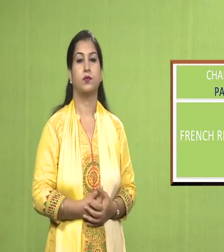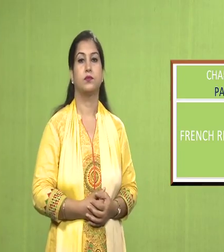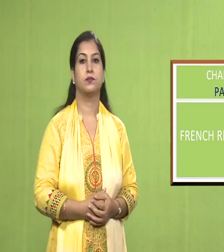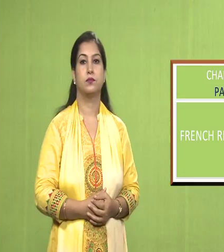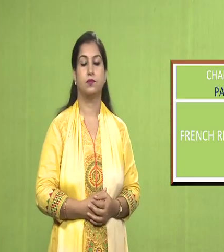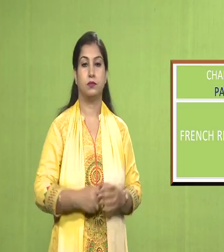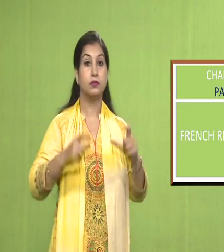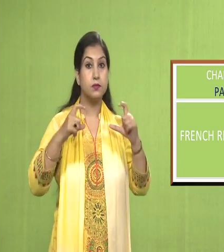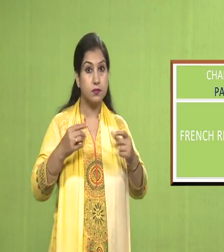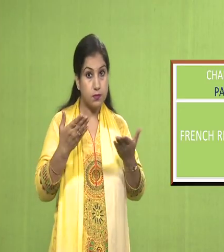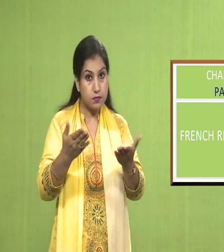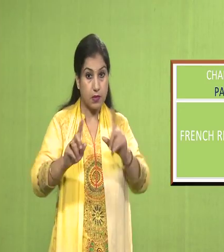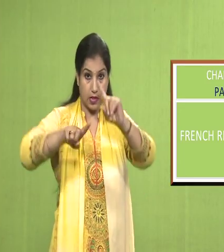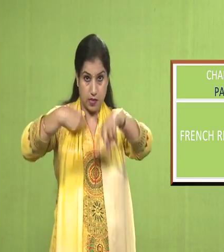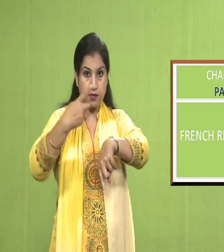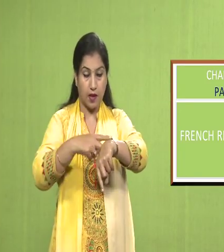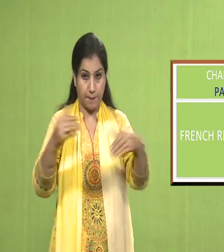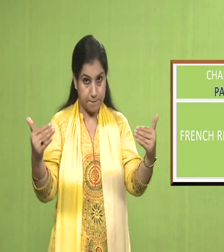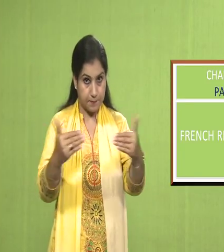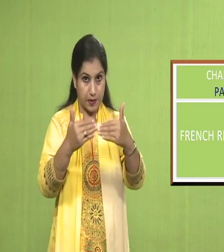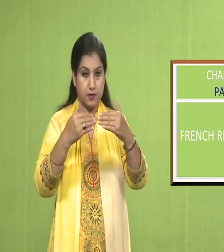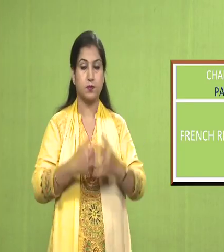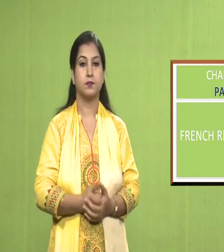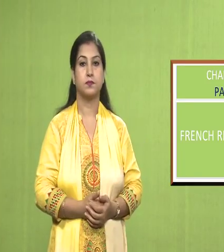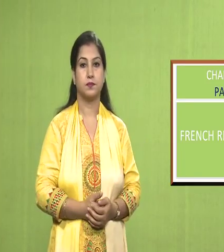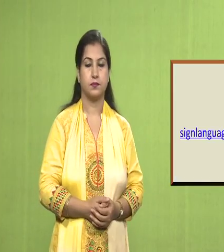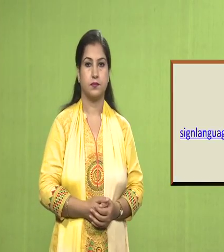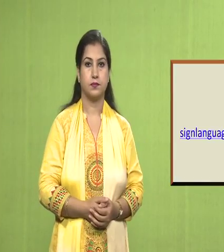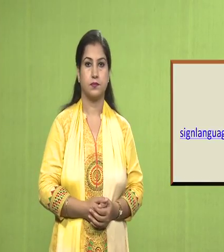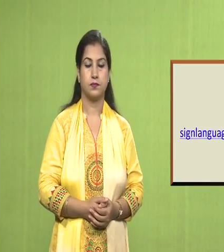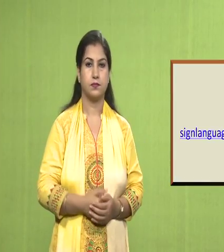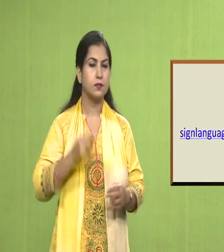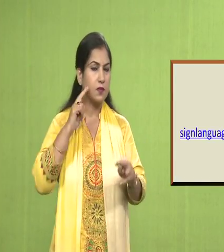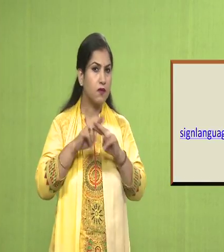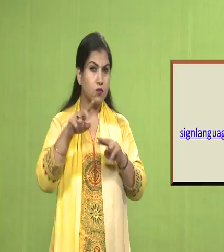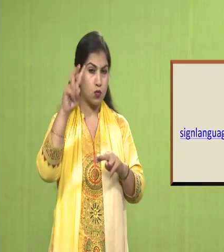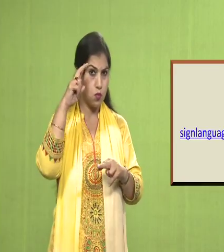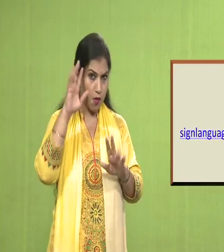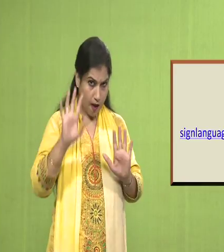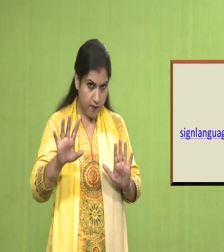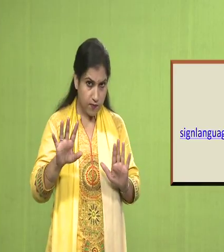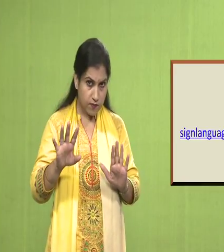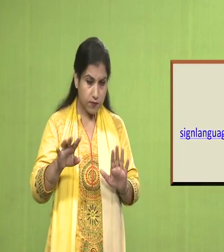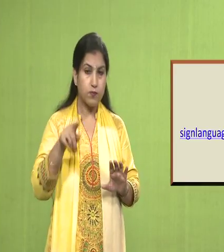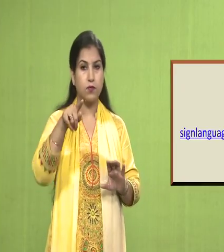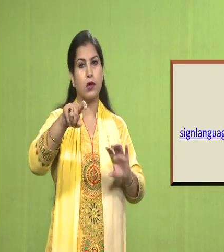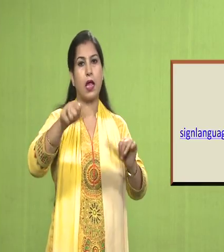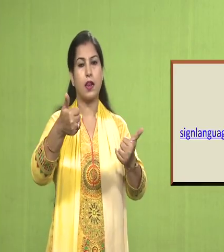Take care till we meet next time. If you have any query, you can email us